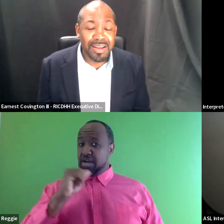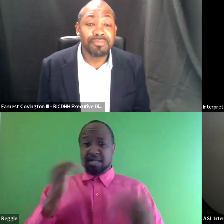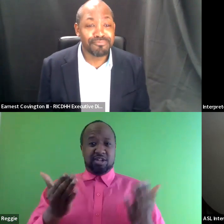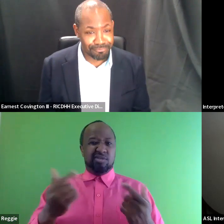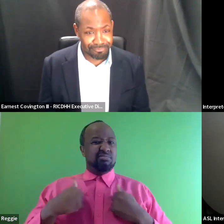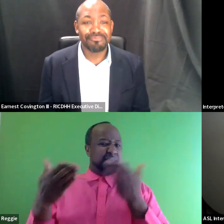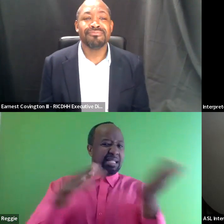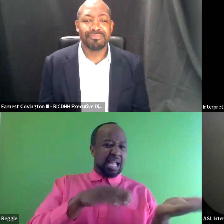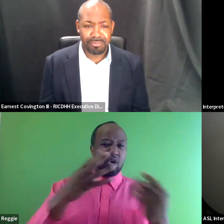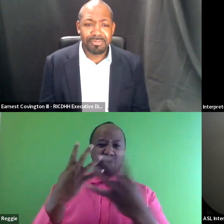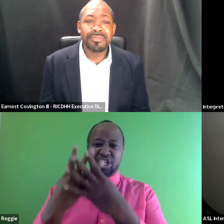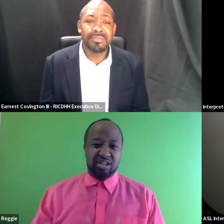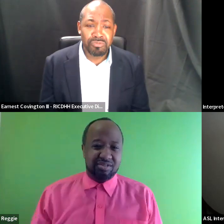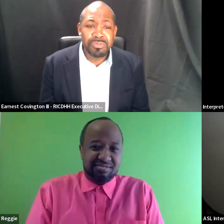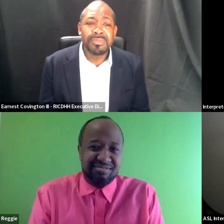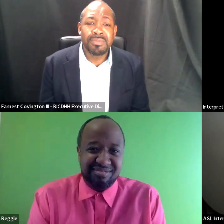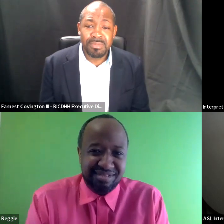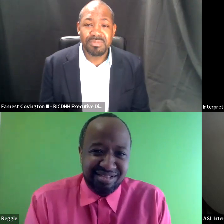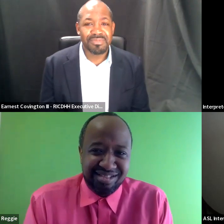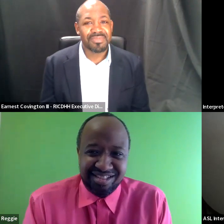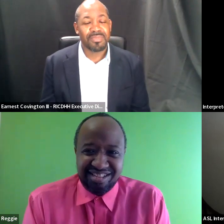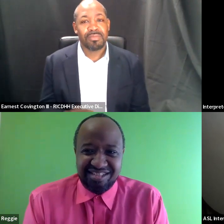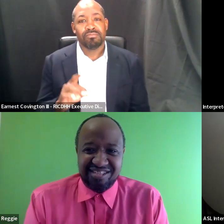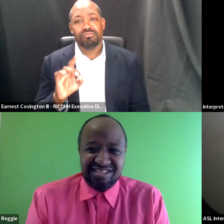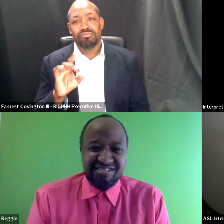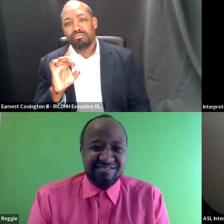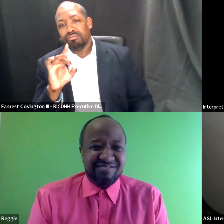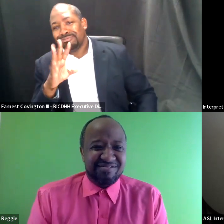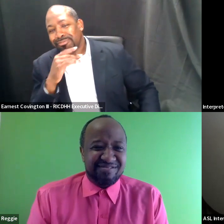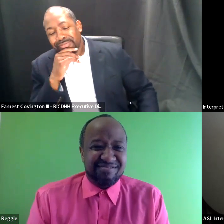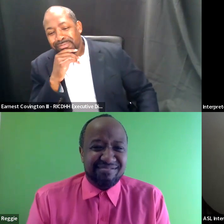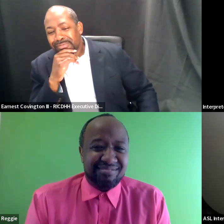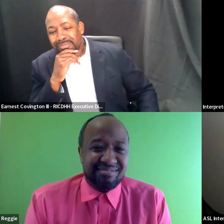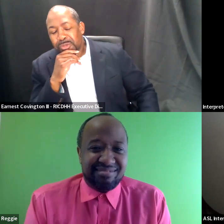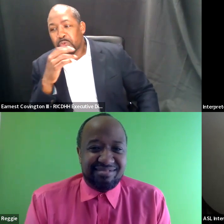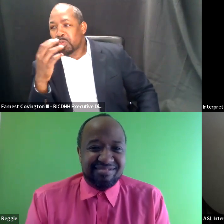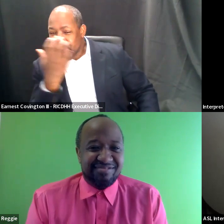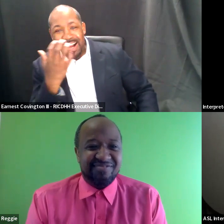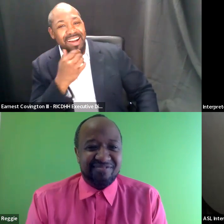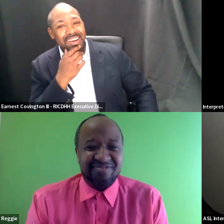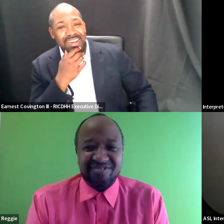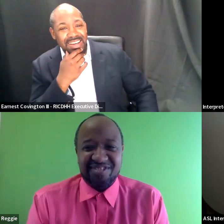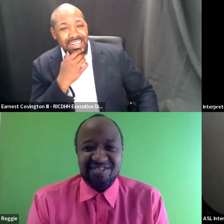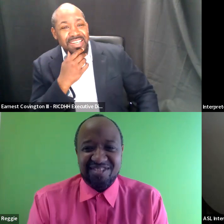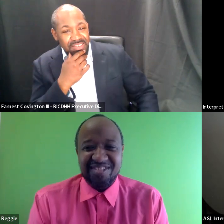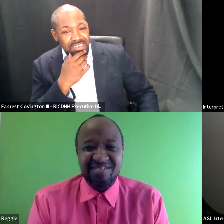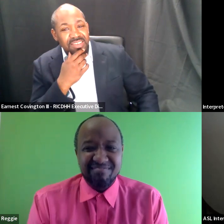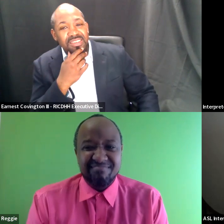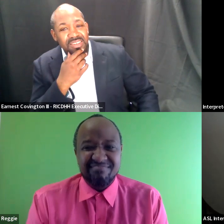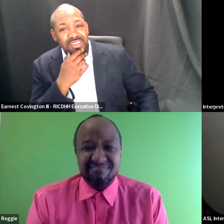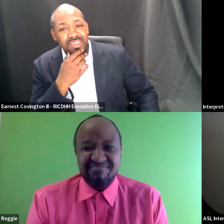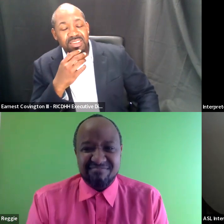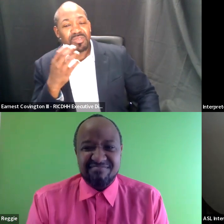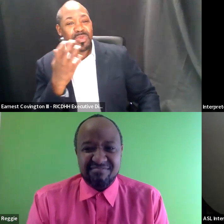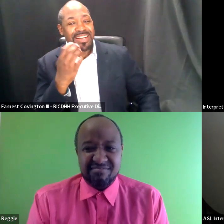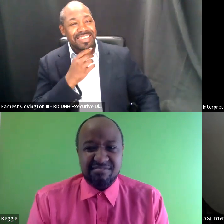And it wasn't here. It was from. No, if I wasn't here, I would. Oh,